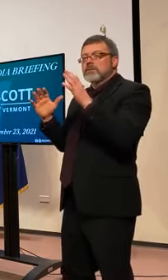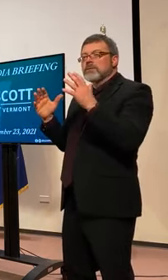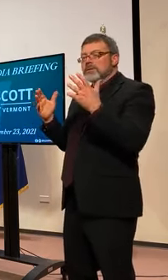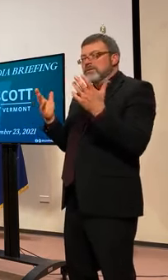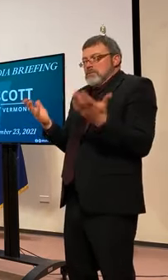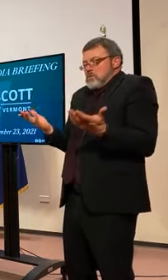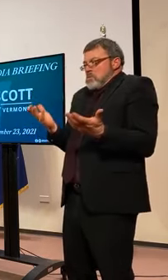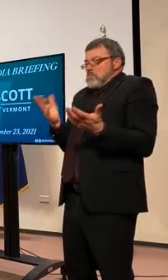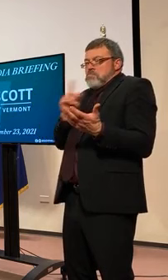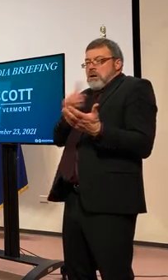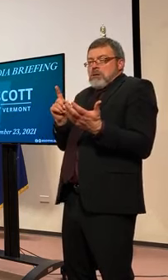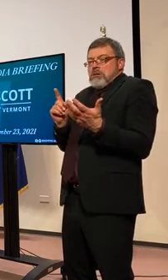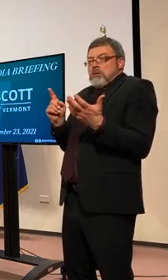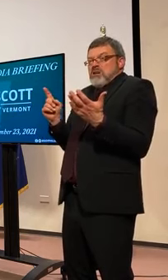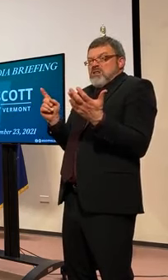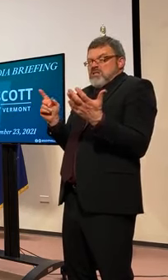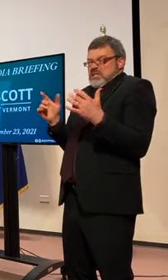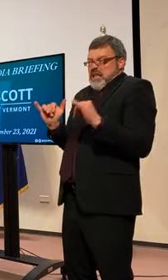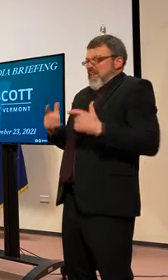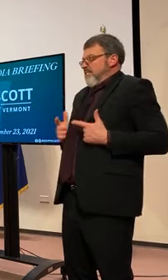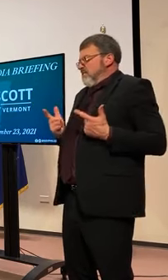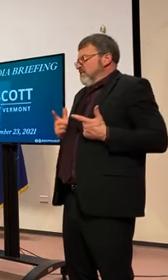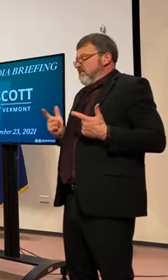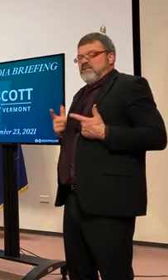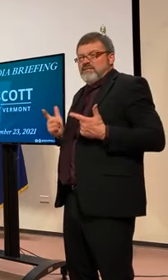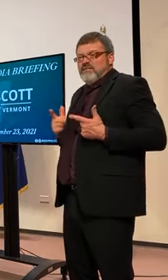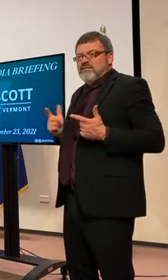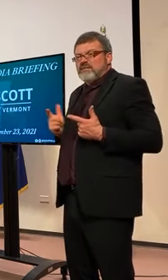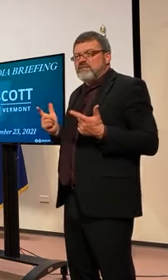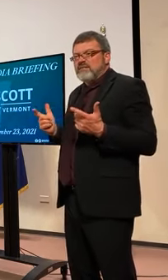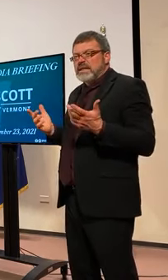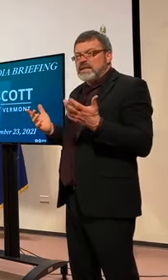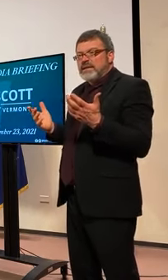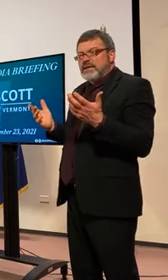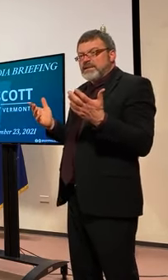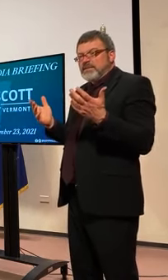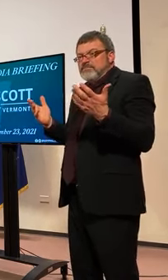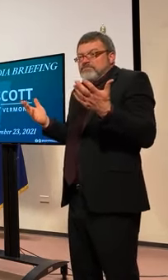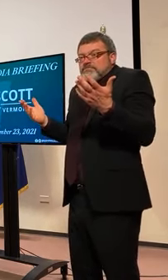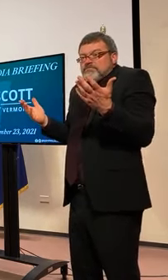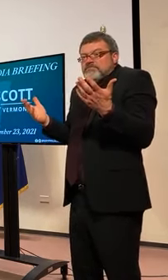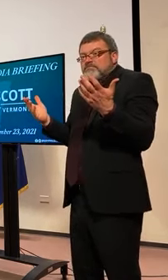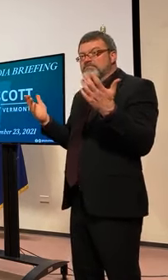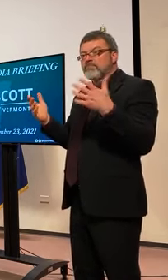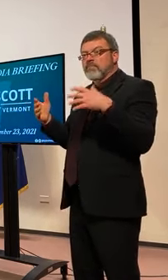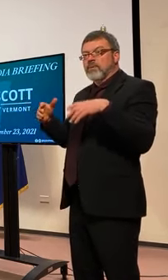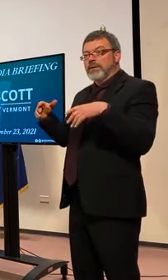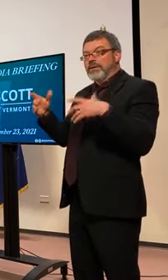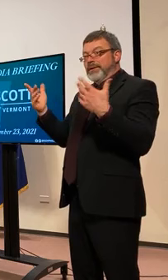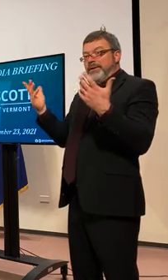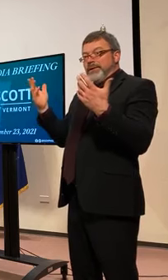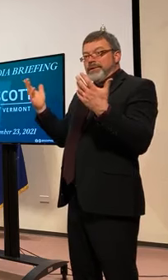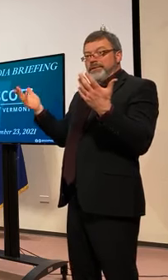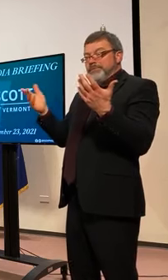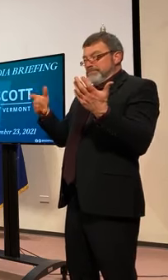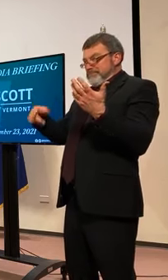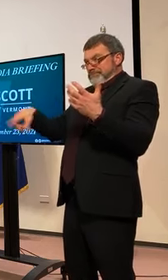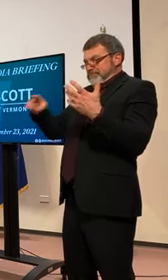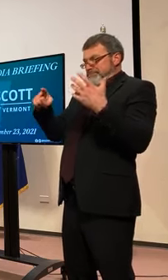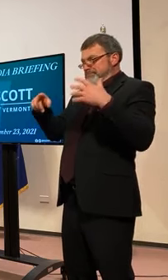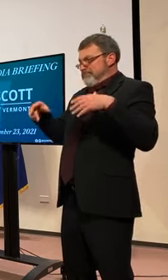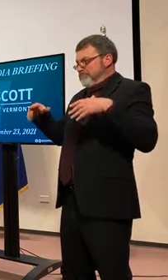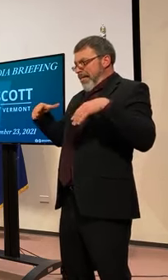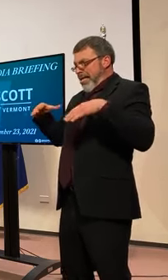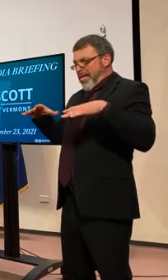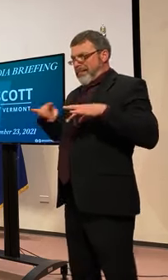to, plenty of fresh uninfected people who have never been vaccinated that this virus